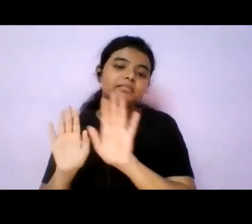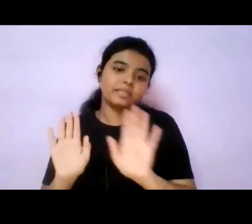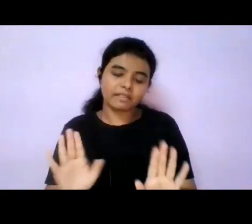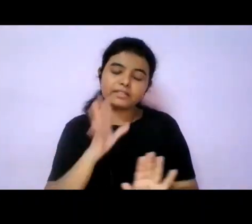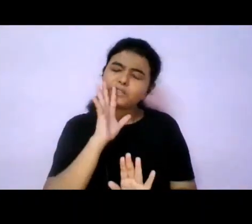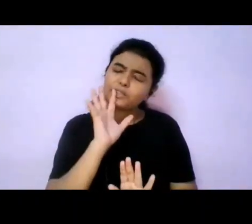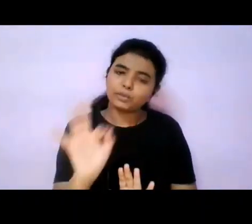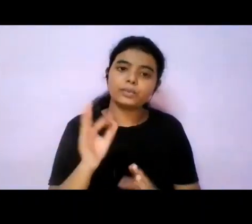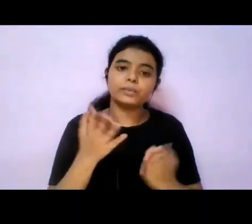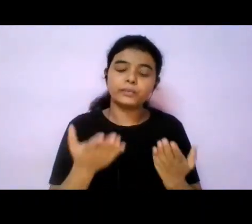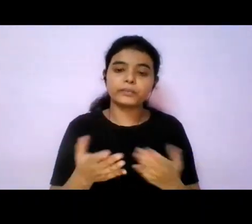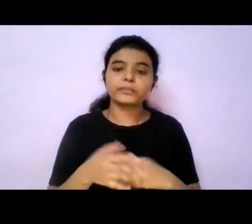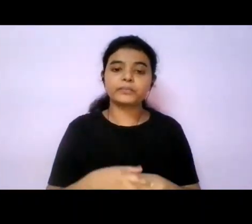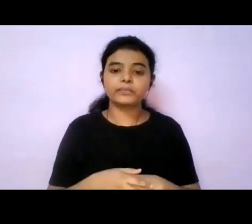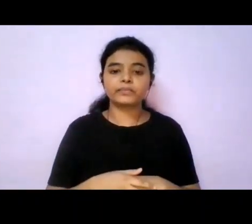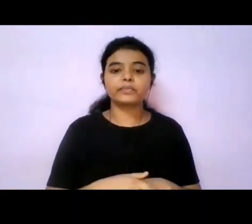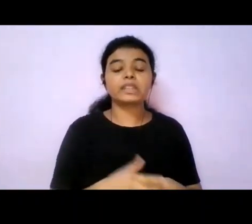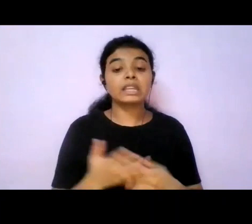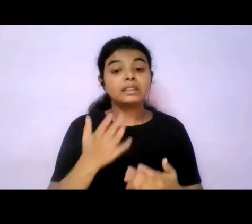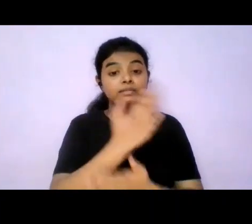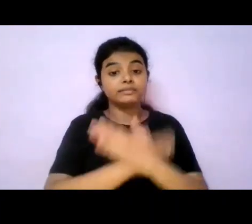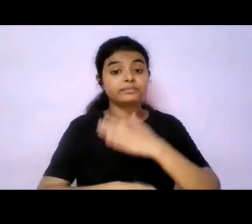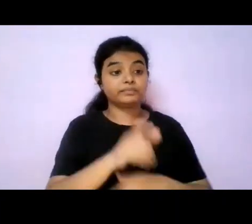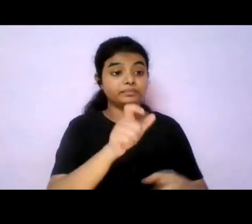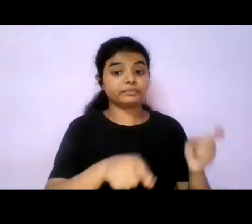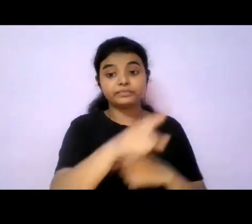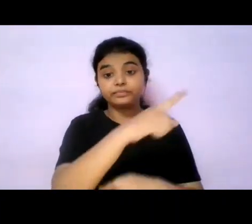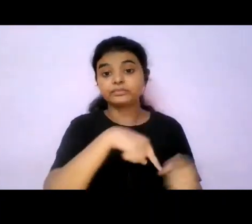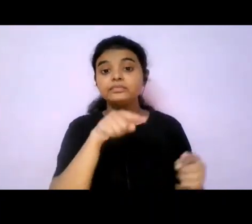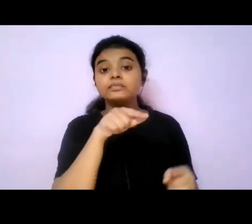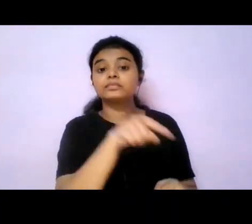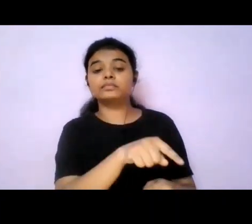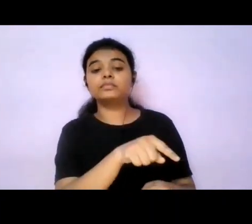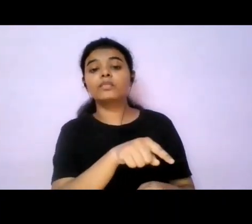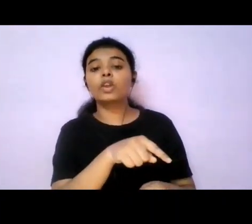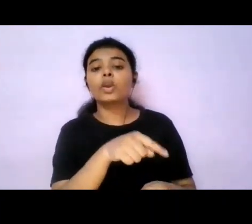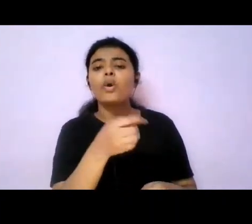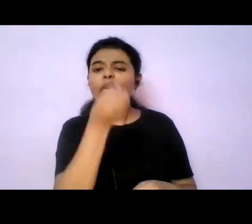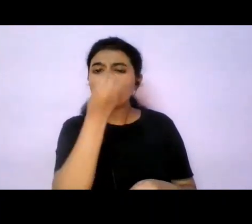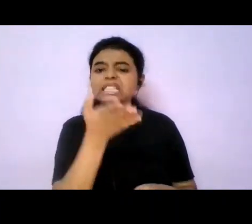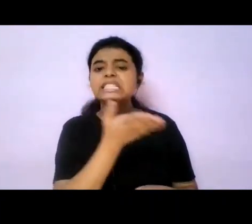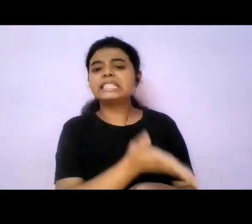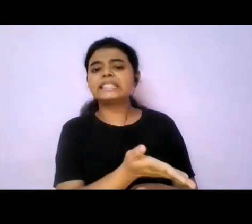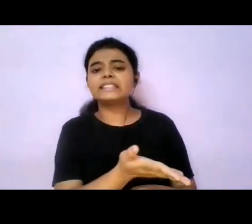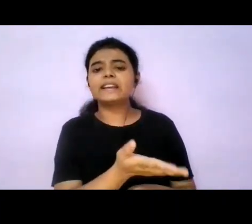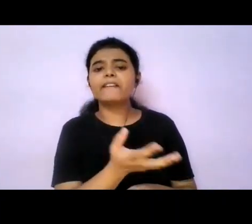And as I said earlier, disabled people have known this for years.